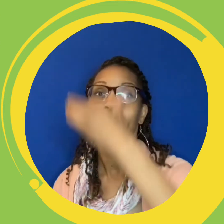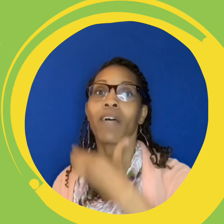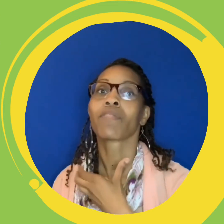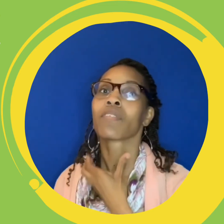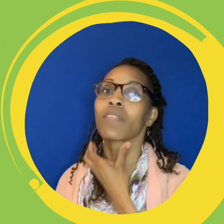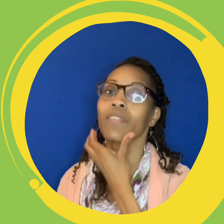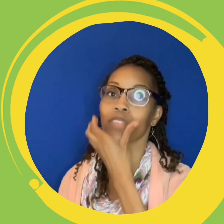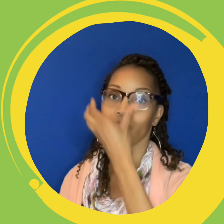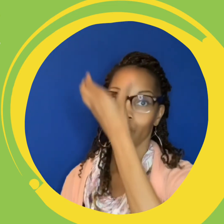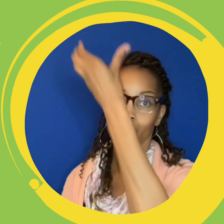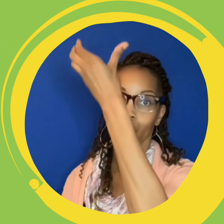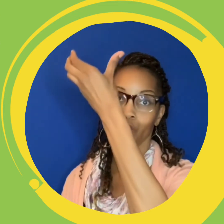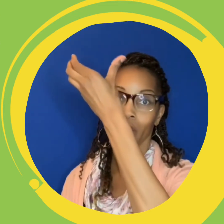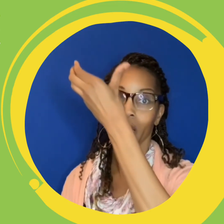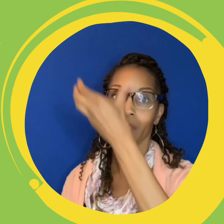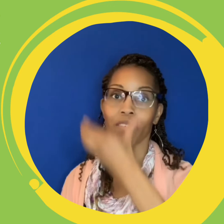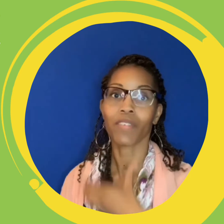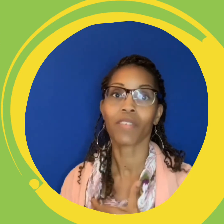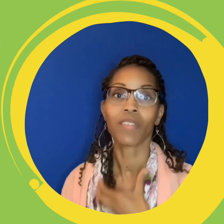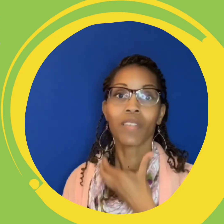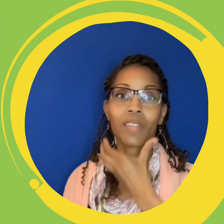Giraffe. Giraffe.